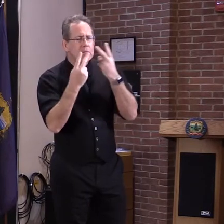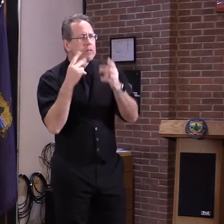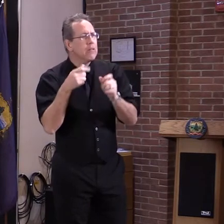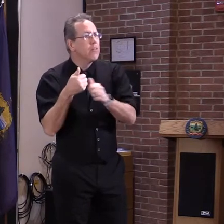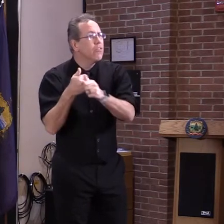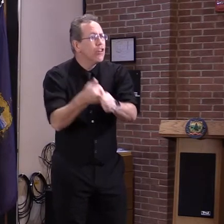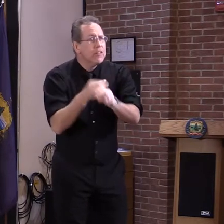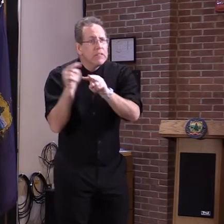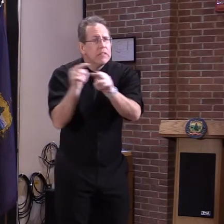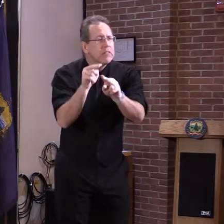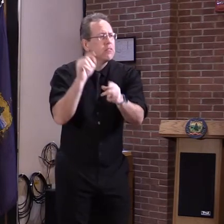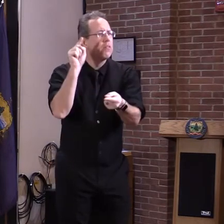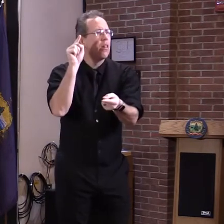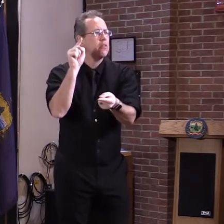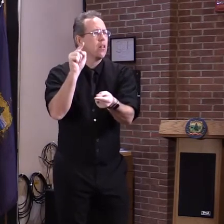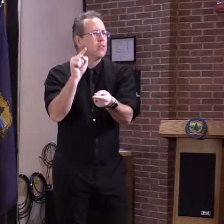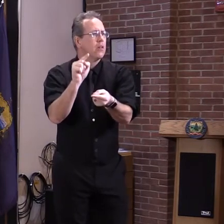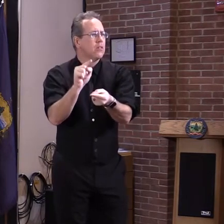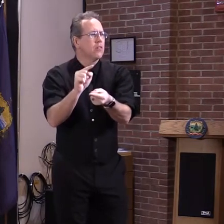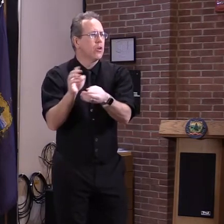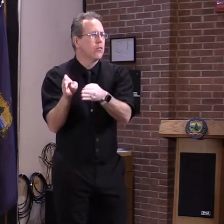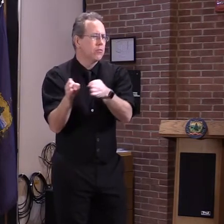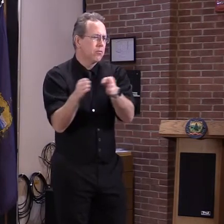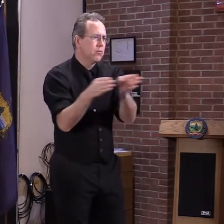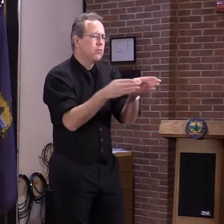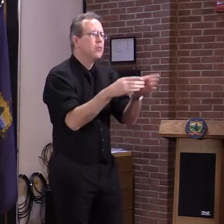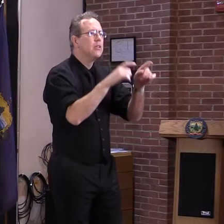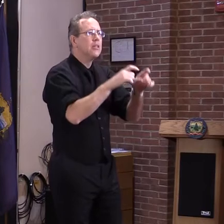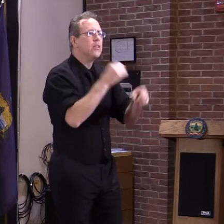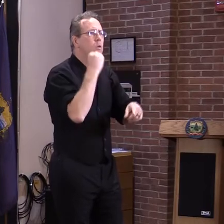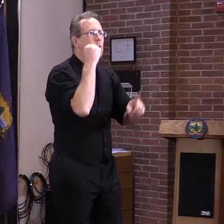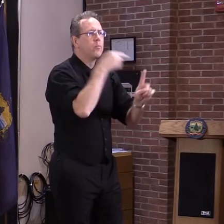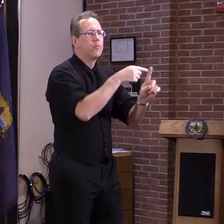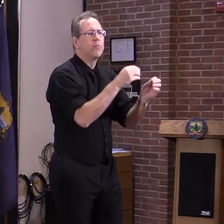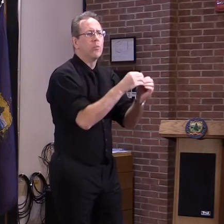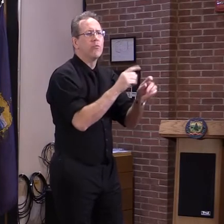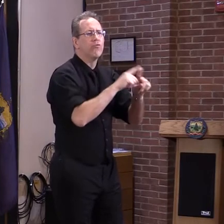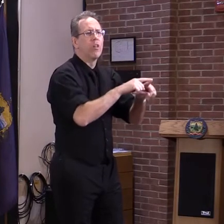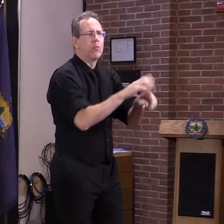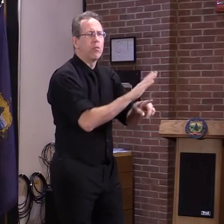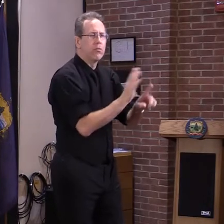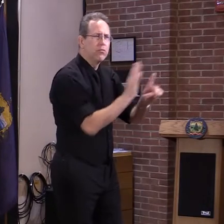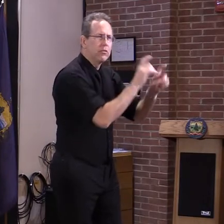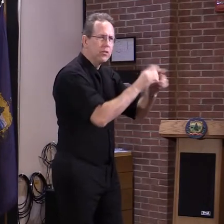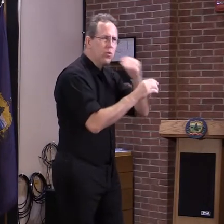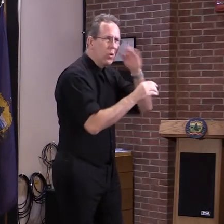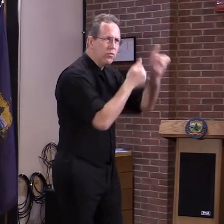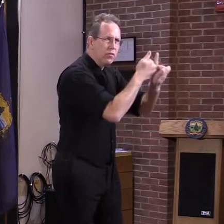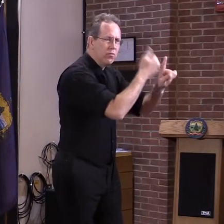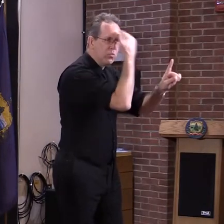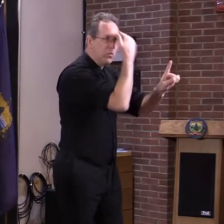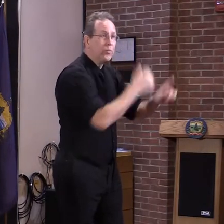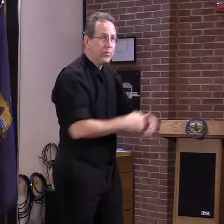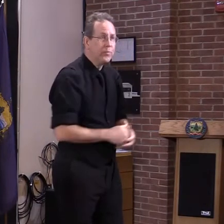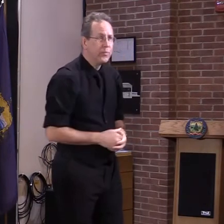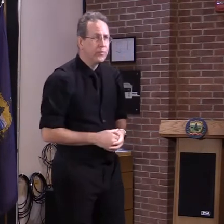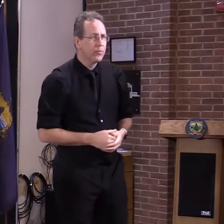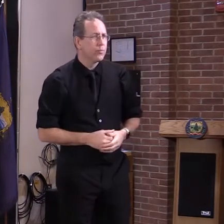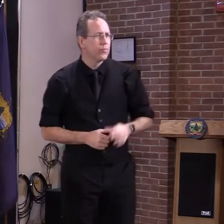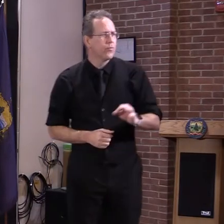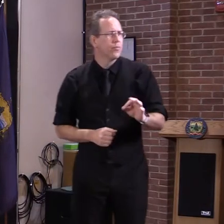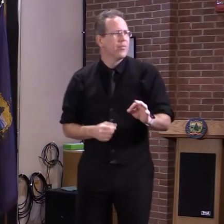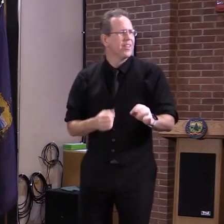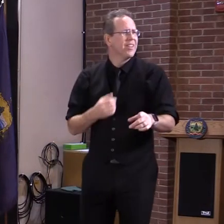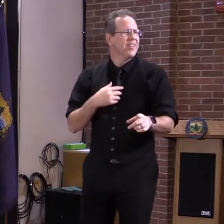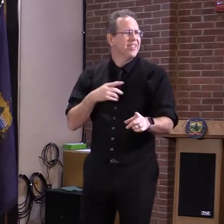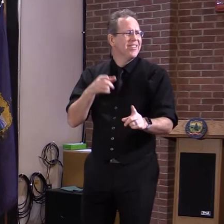as we've put in place the test-at-home program in the school setting. Thank you for that. My question was not about the schools.